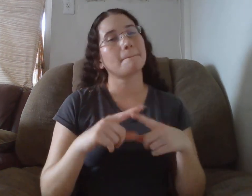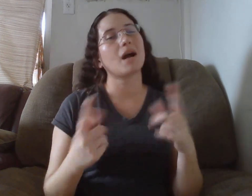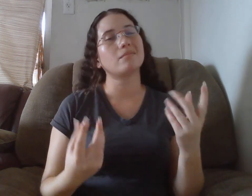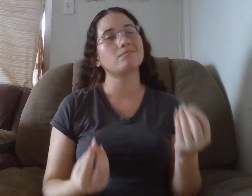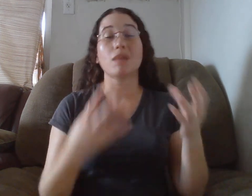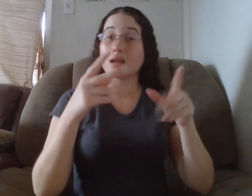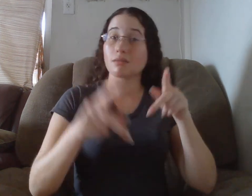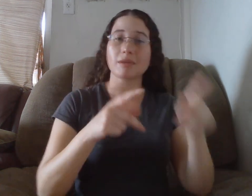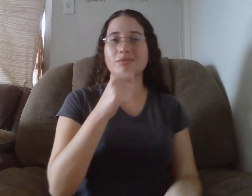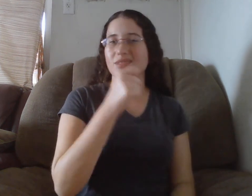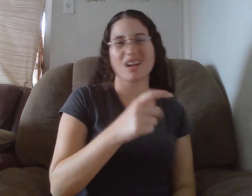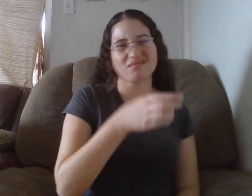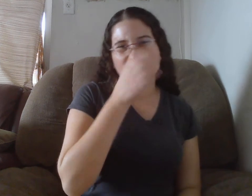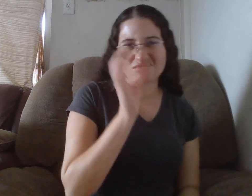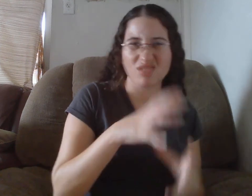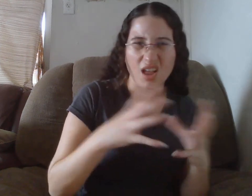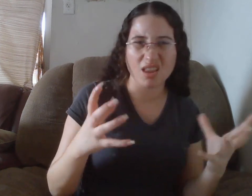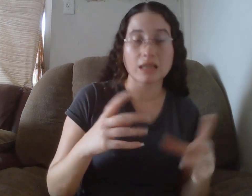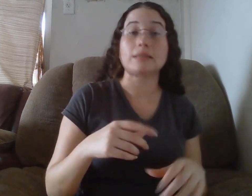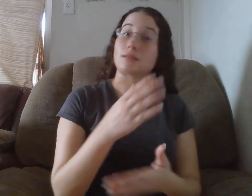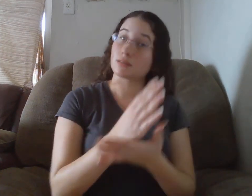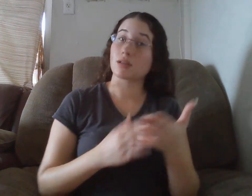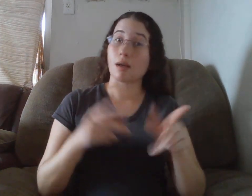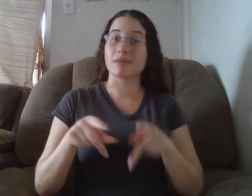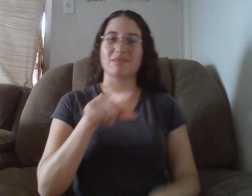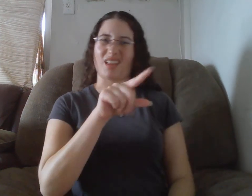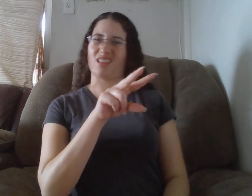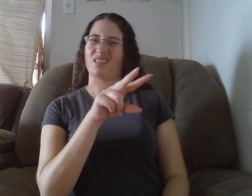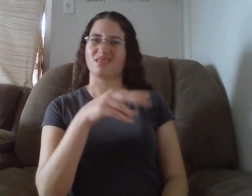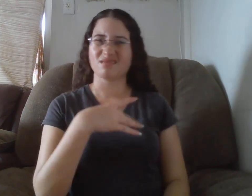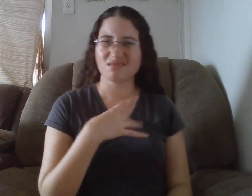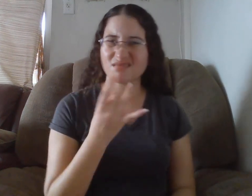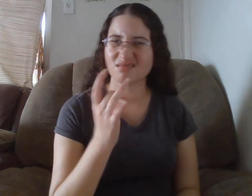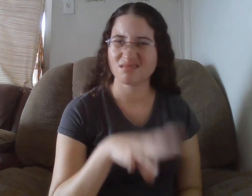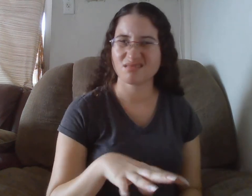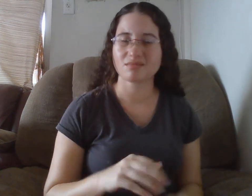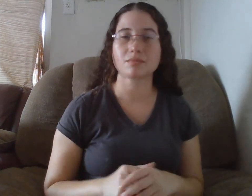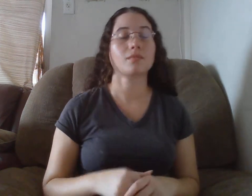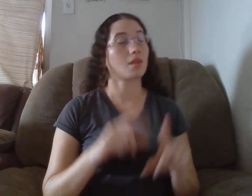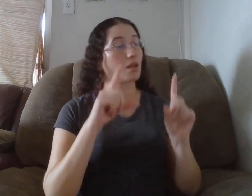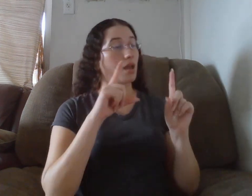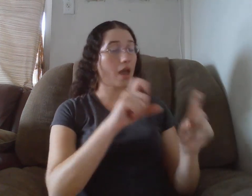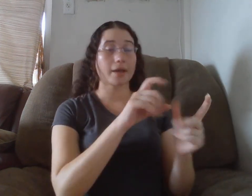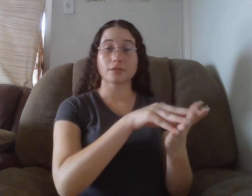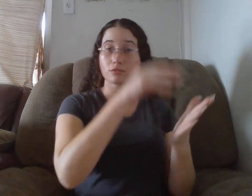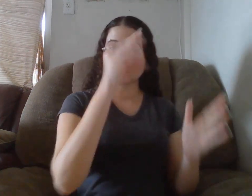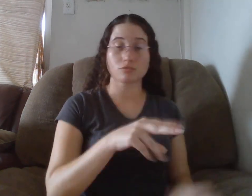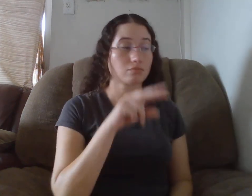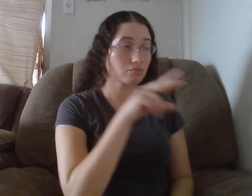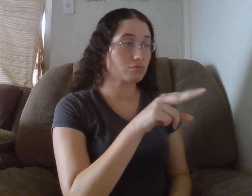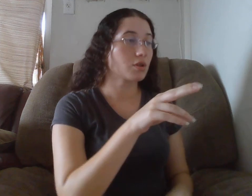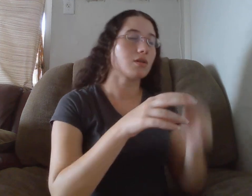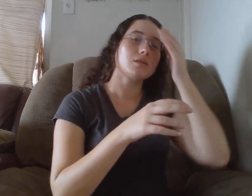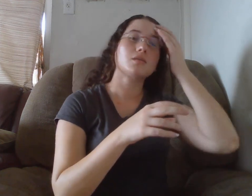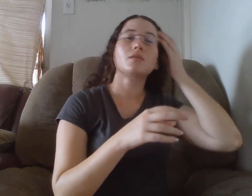and some of us don't even like it. In fact, we asked the students first, do they like chocolate milk or white milk